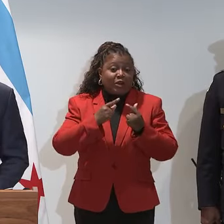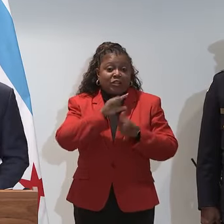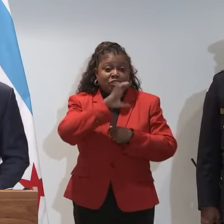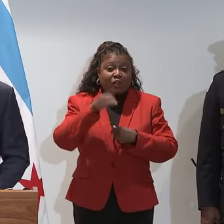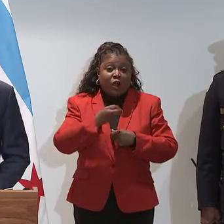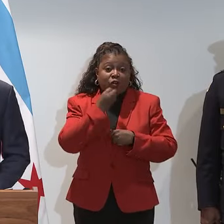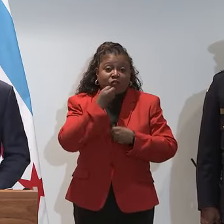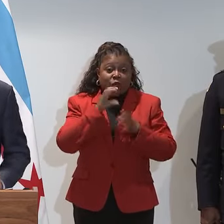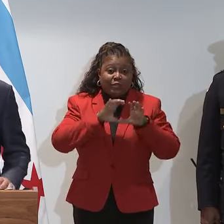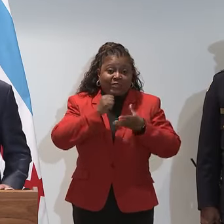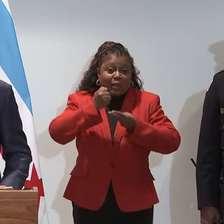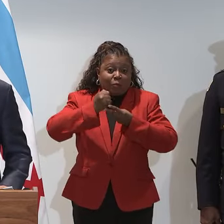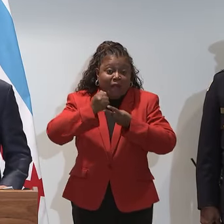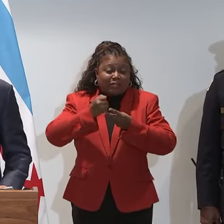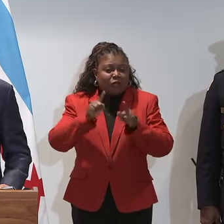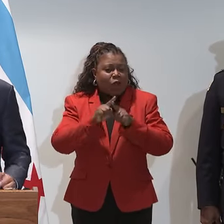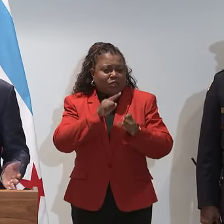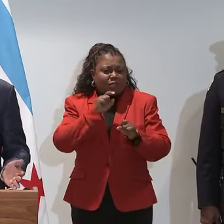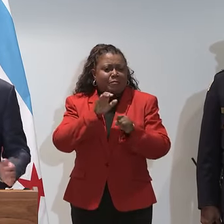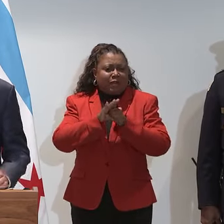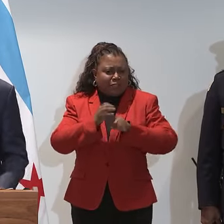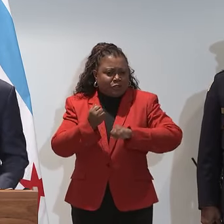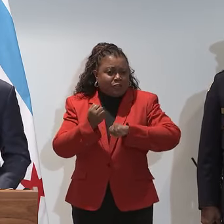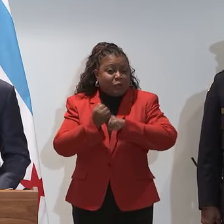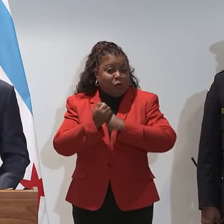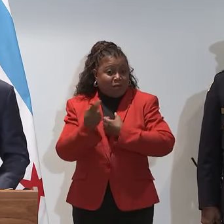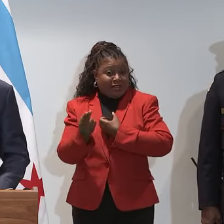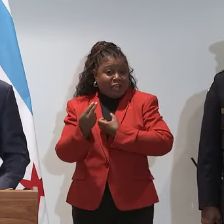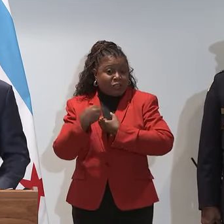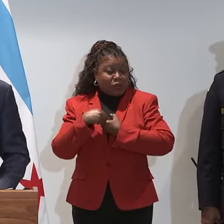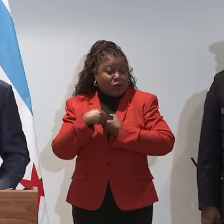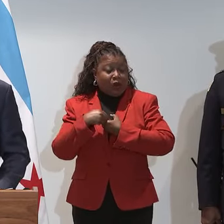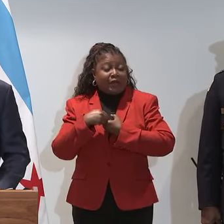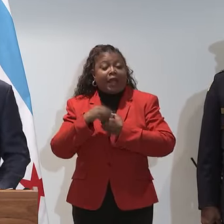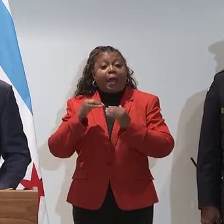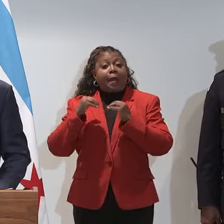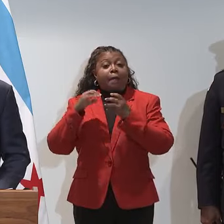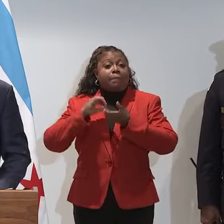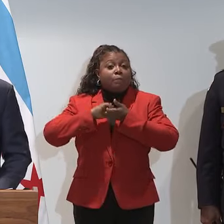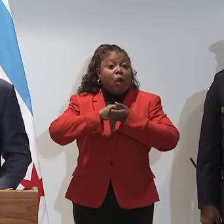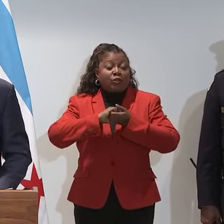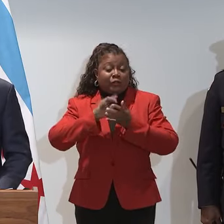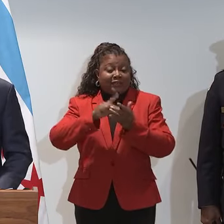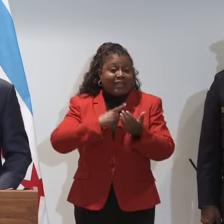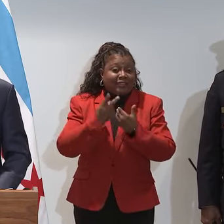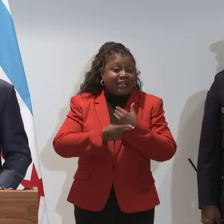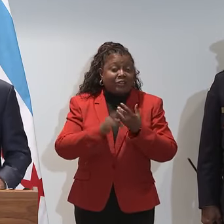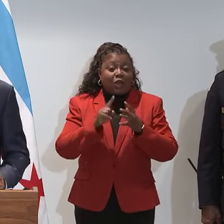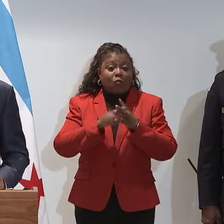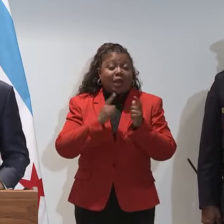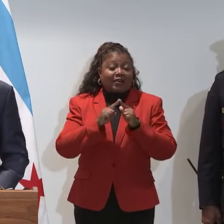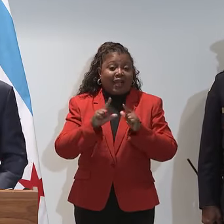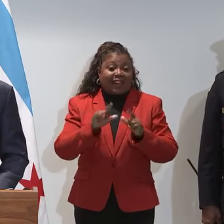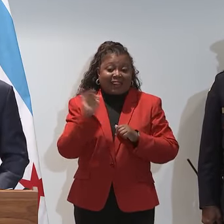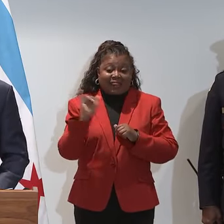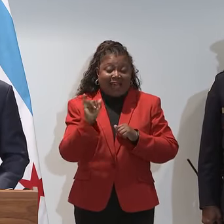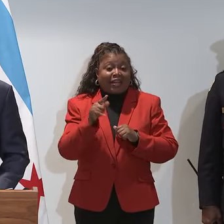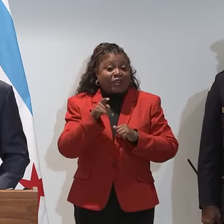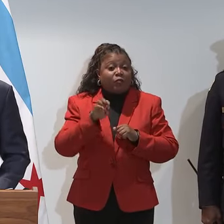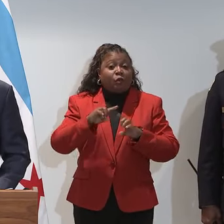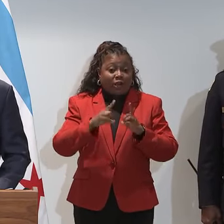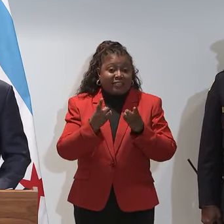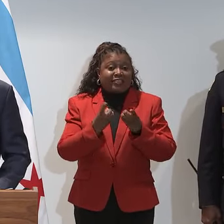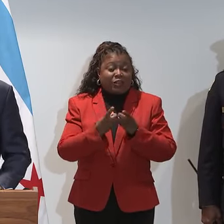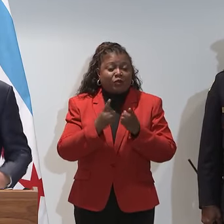Depository. We've also committed to supporting and joining partner initiatives led by agencies like the Park